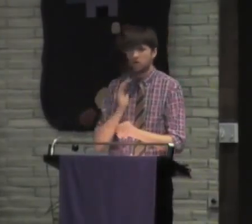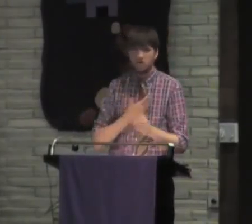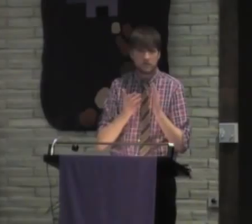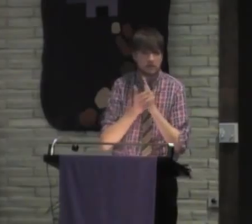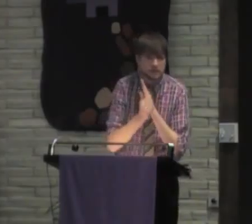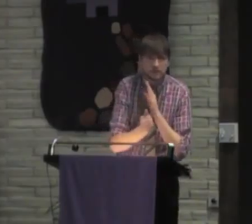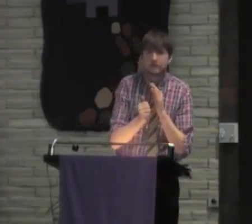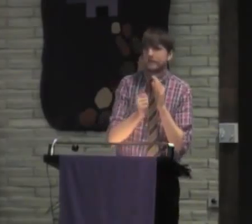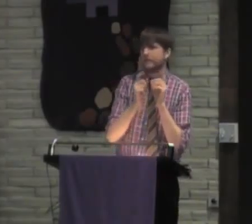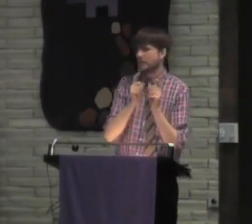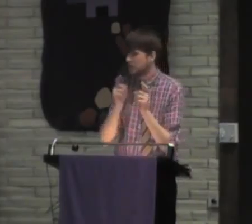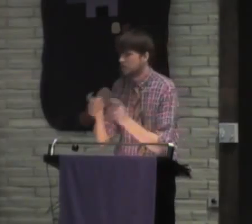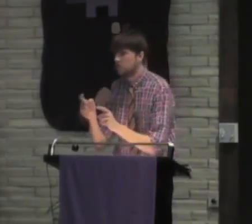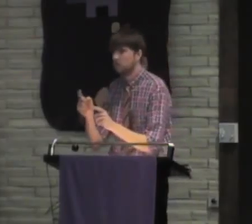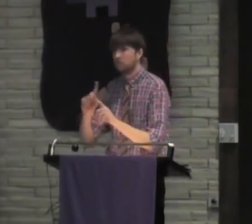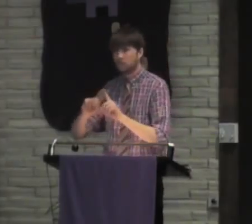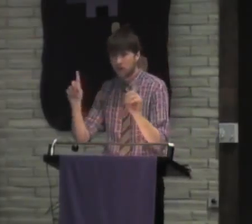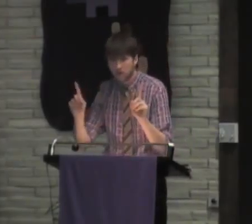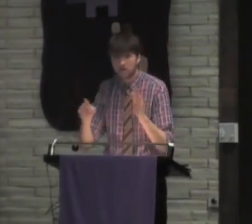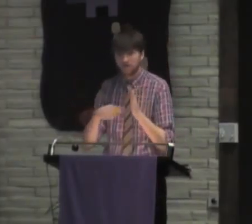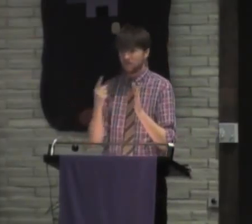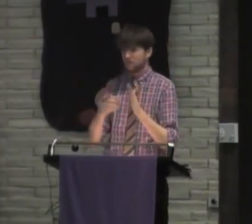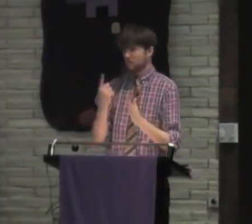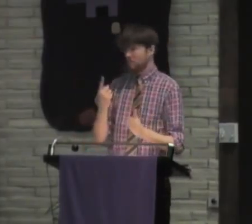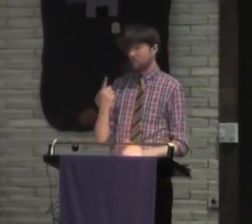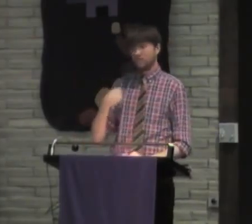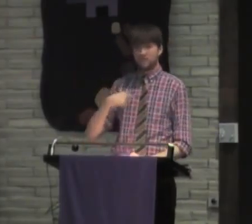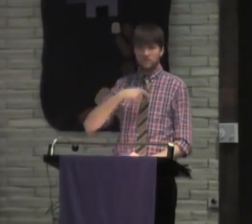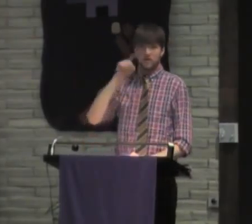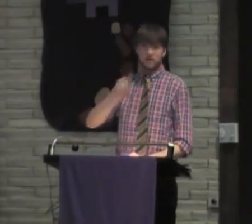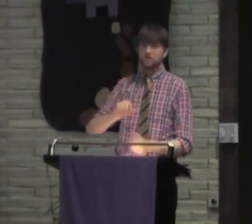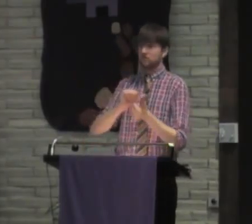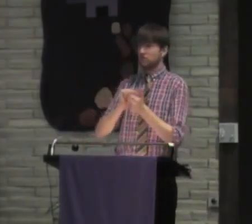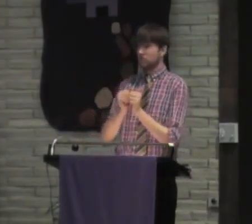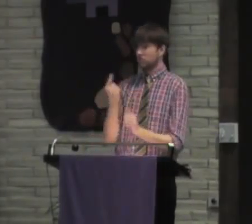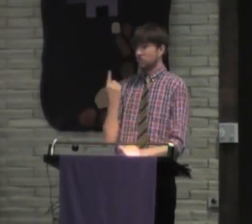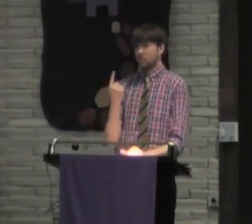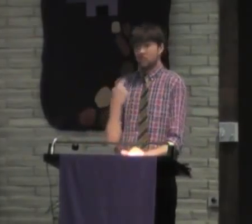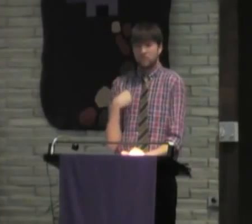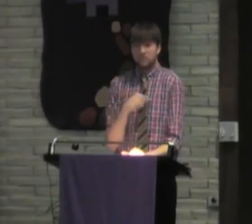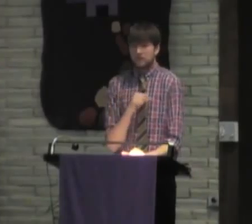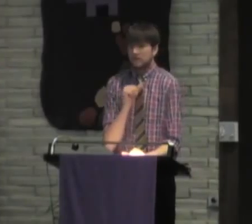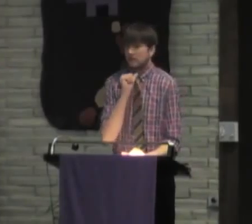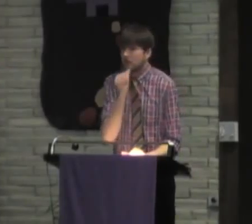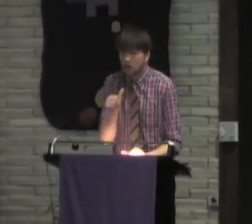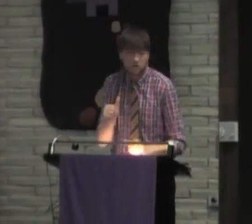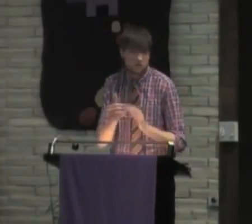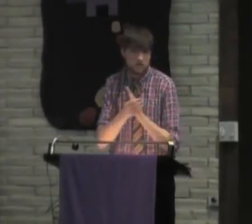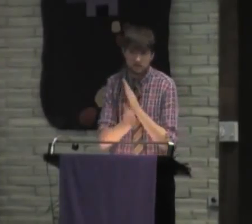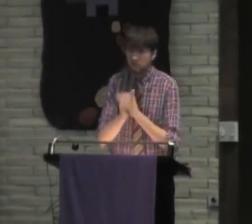But of course, God will use us for our skills and gifts. But sometimes, when we want to change